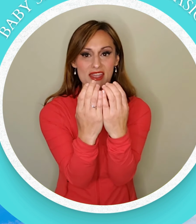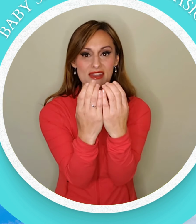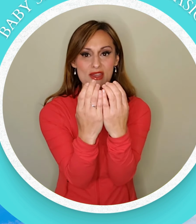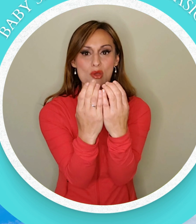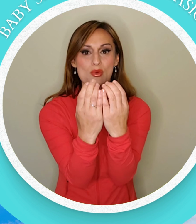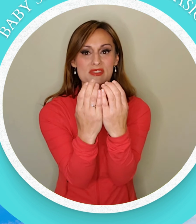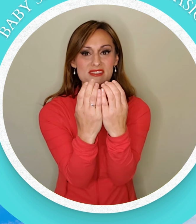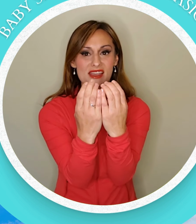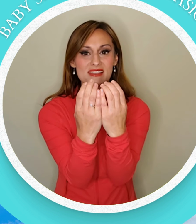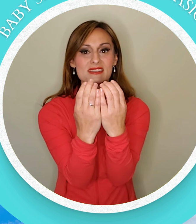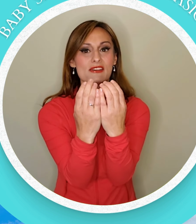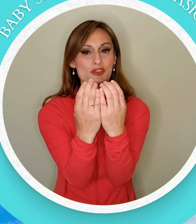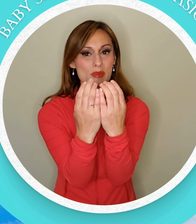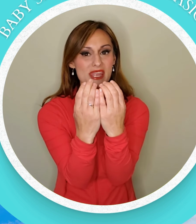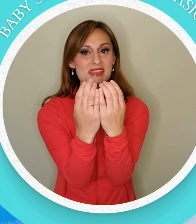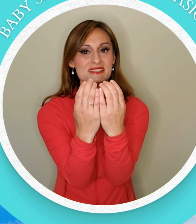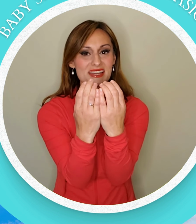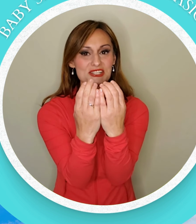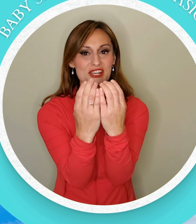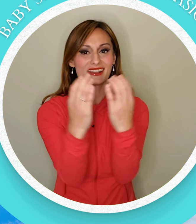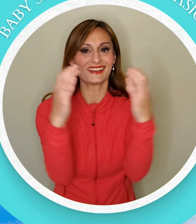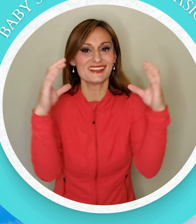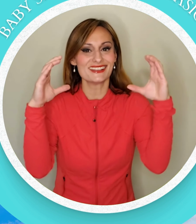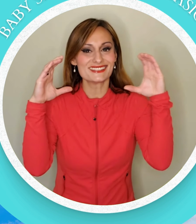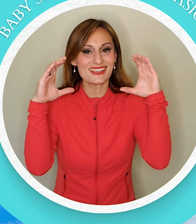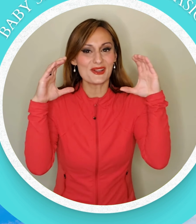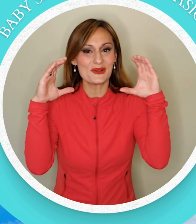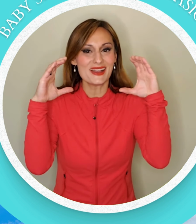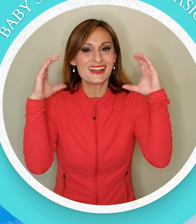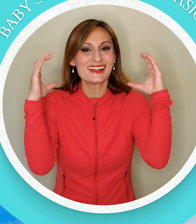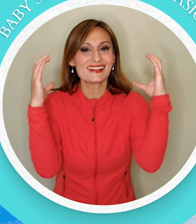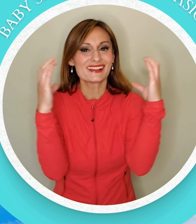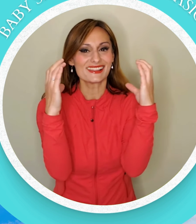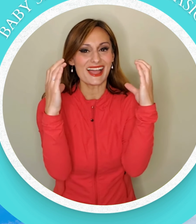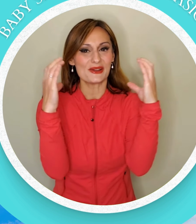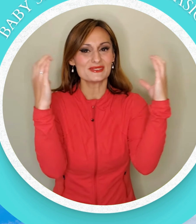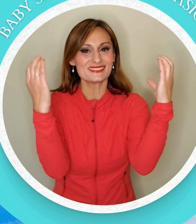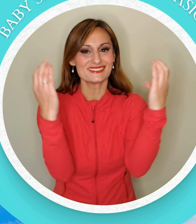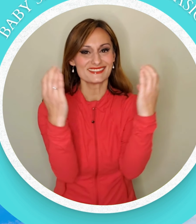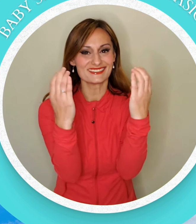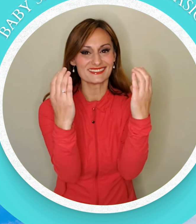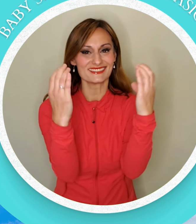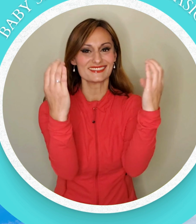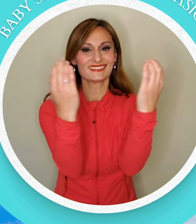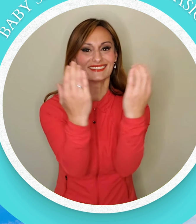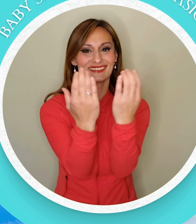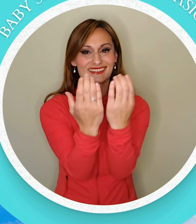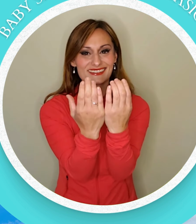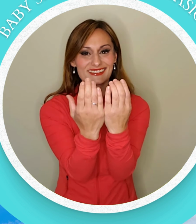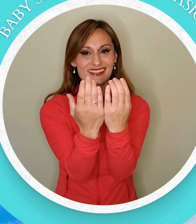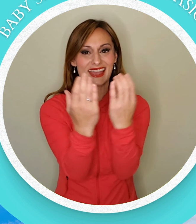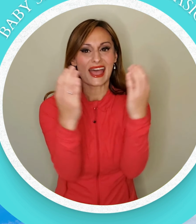other side with the sides of your pinkies touching. So, clouds.